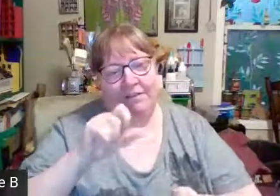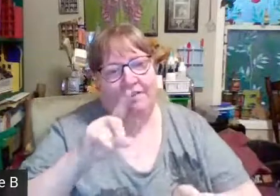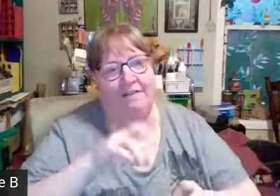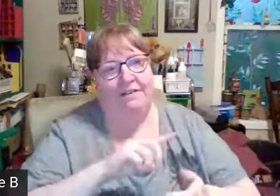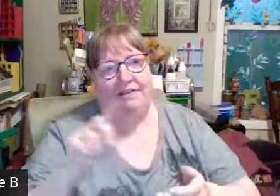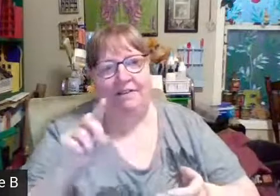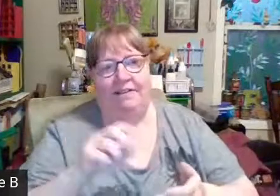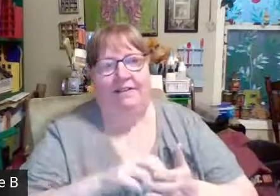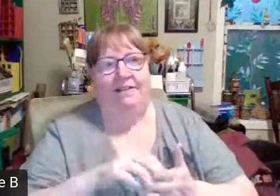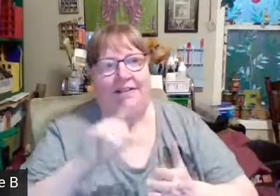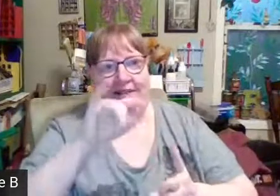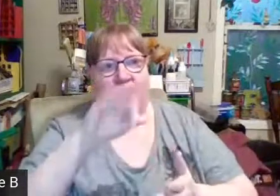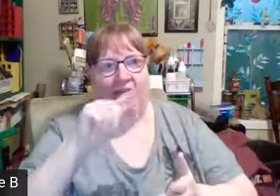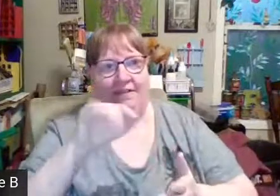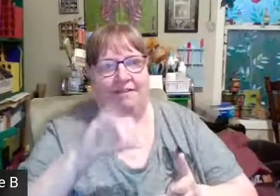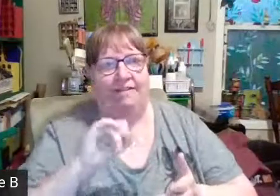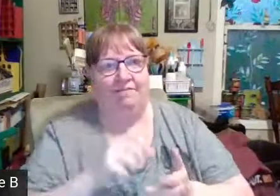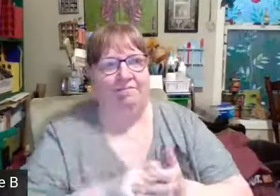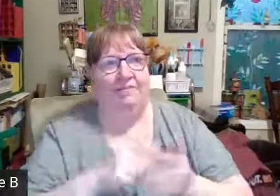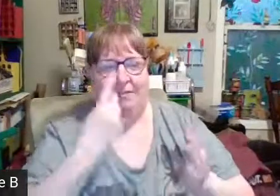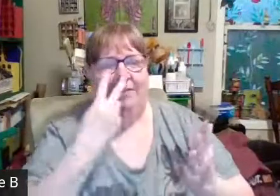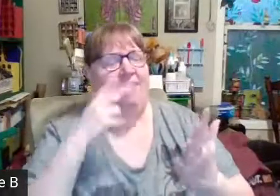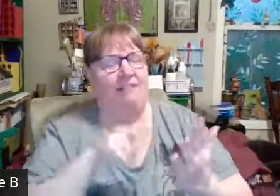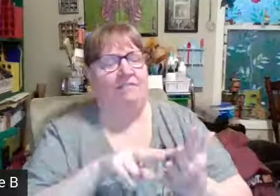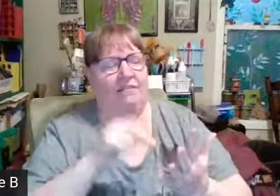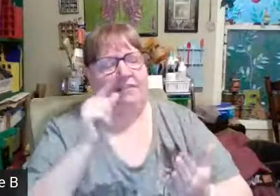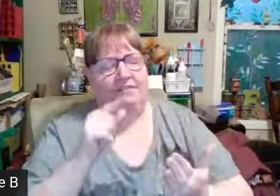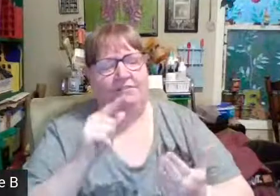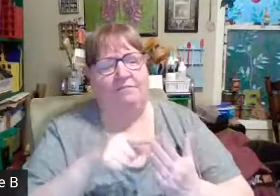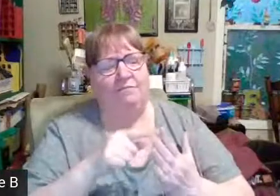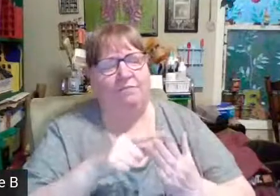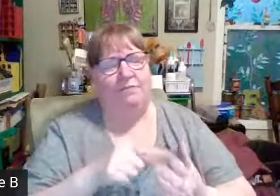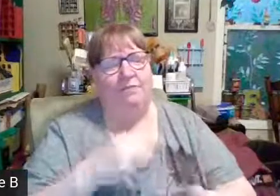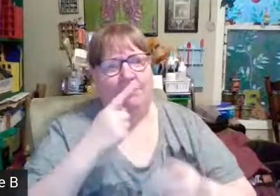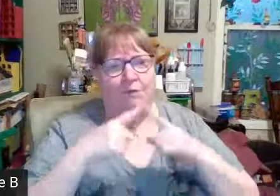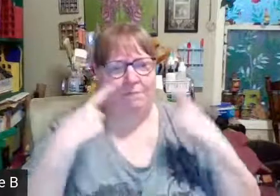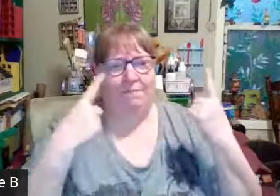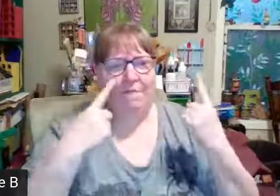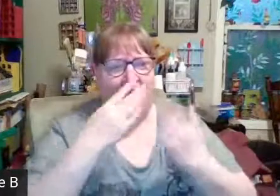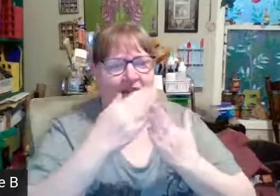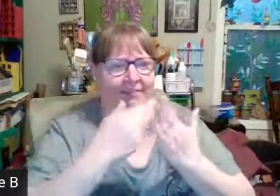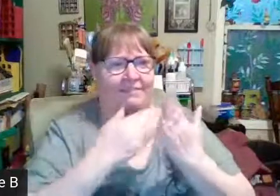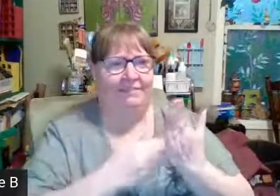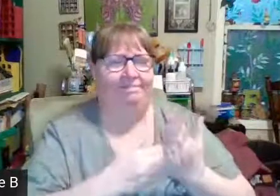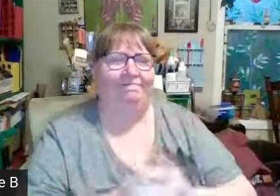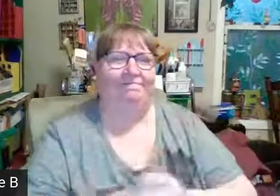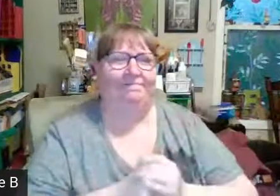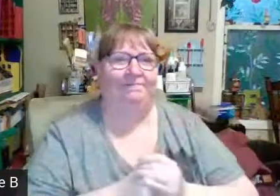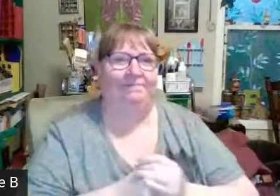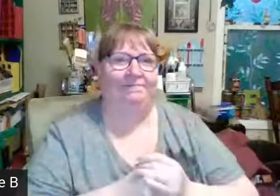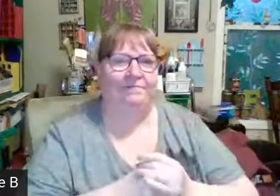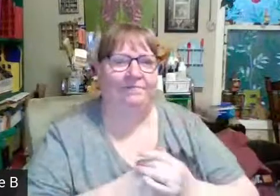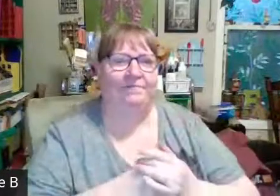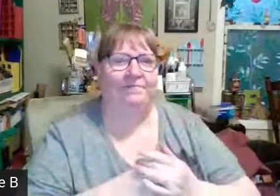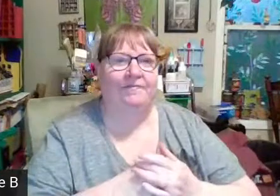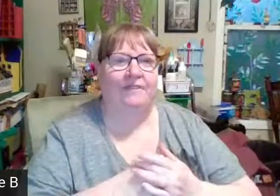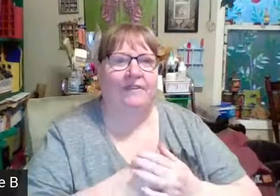look at your wishes because I like to honor the angels and the work that they've put in. And then that's their gift to you.